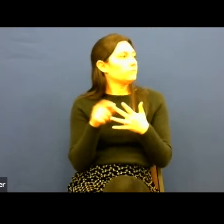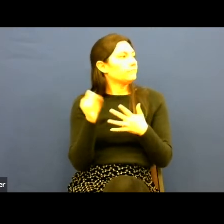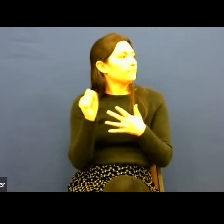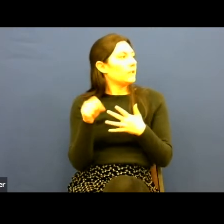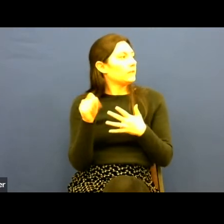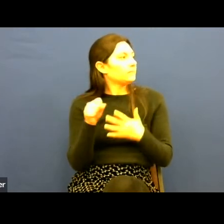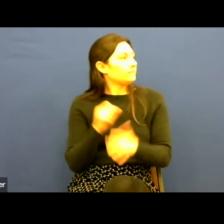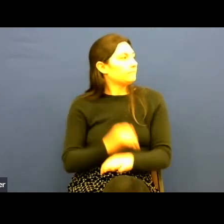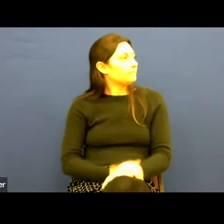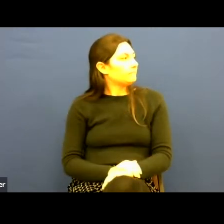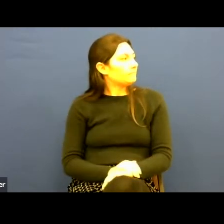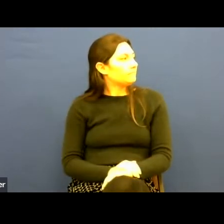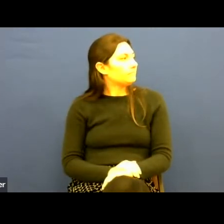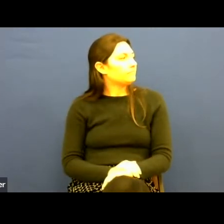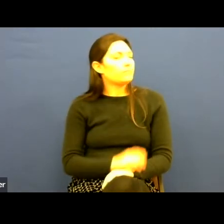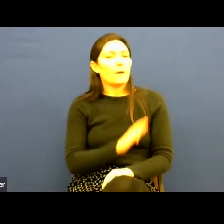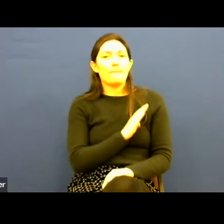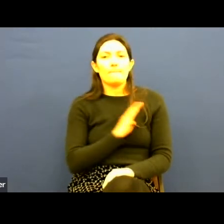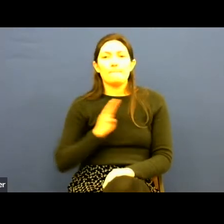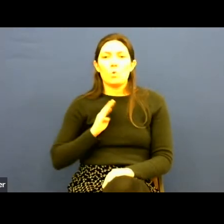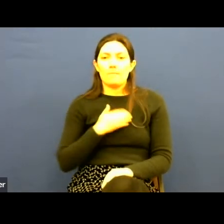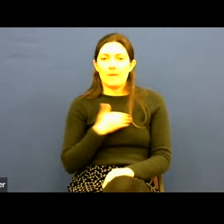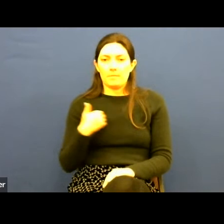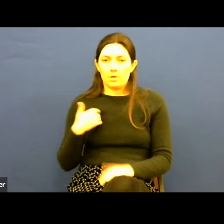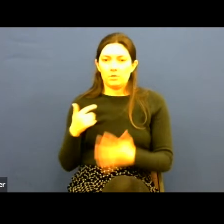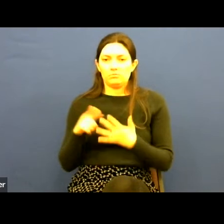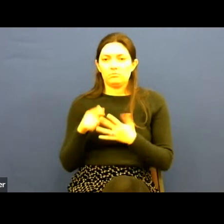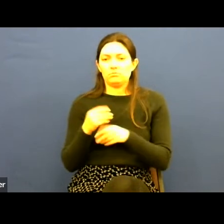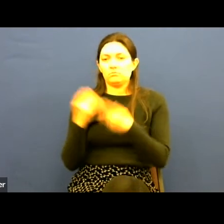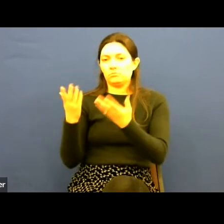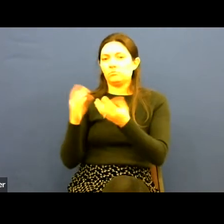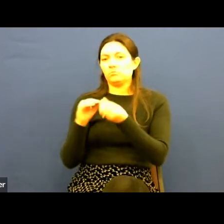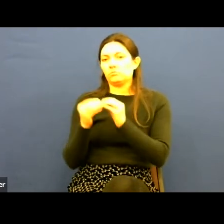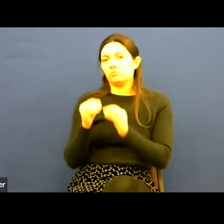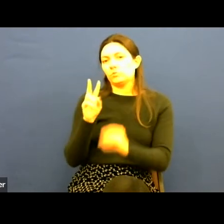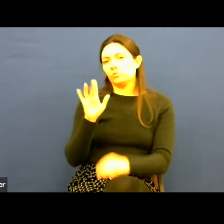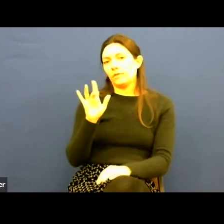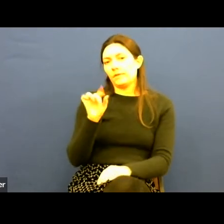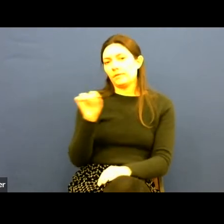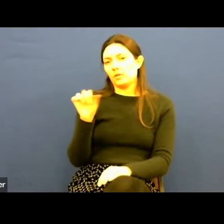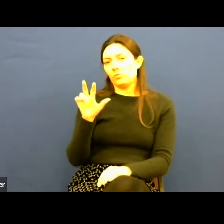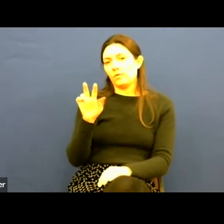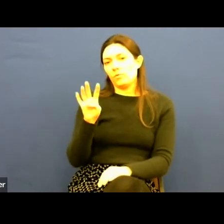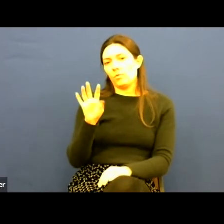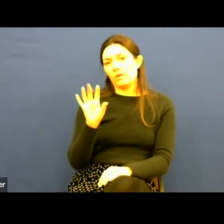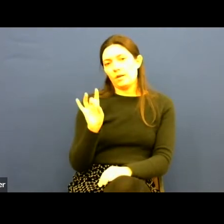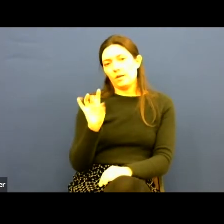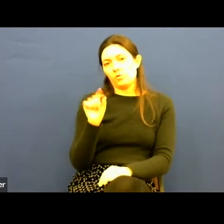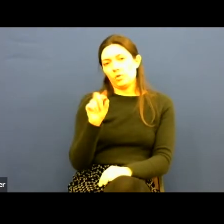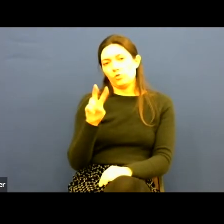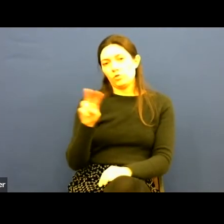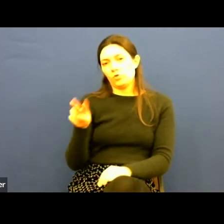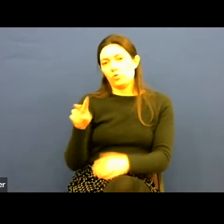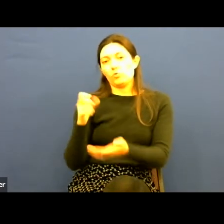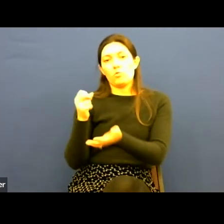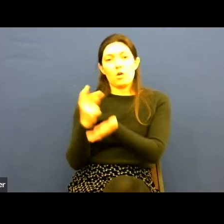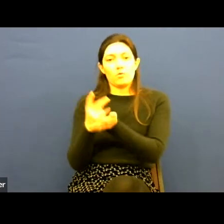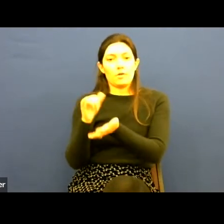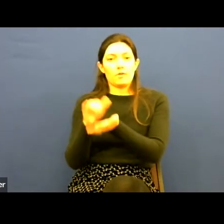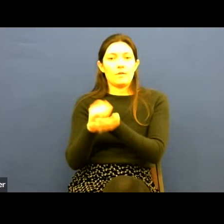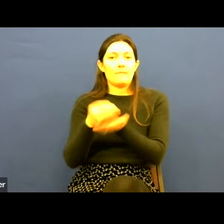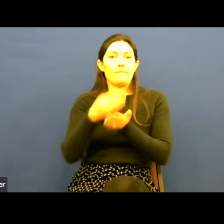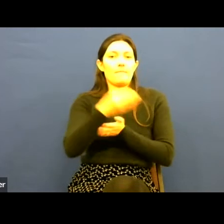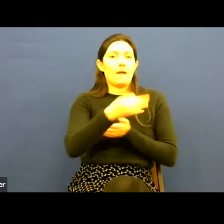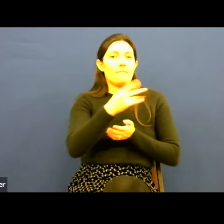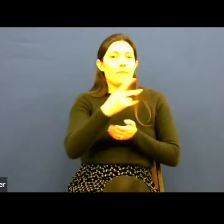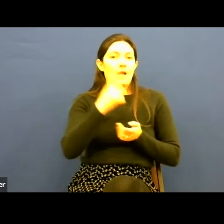Schultz. Fellow board members, I have resolution 25-348, 2022 to authorize the buyback of